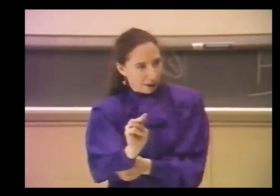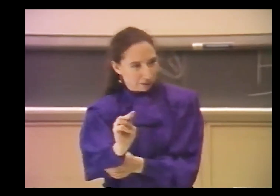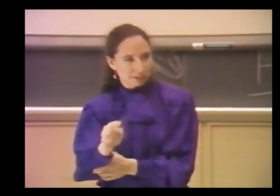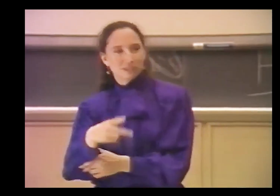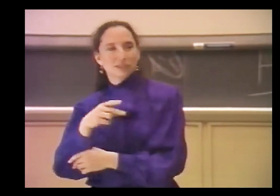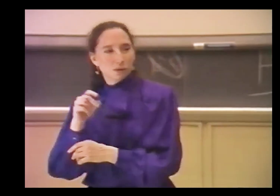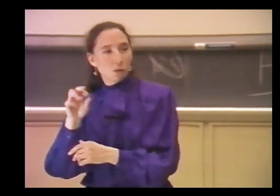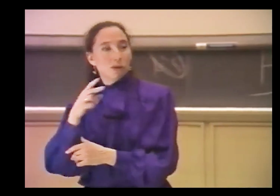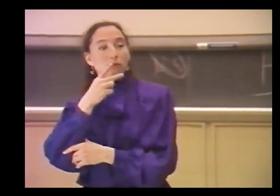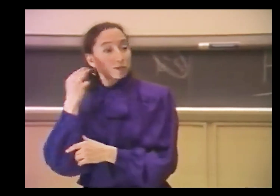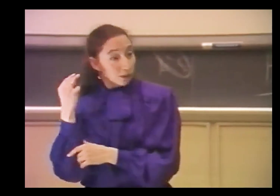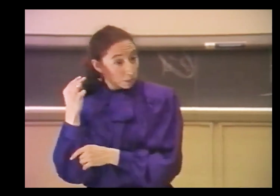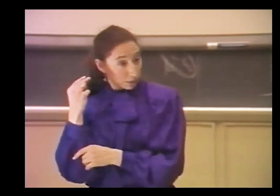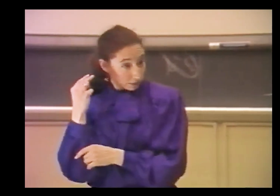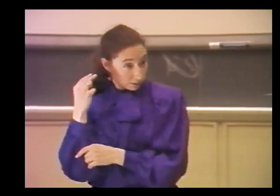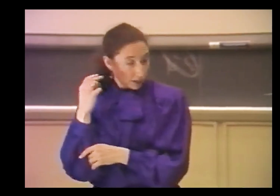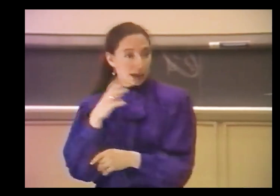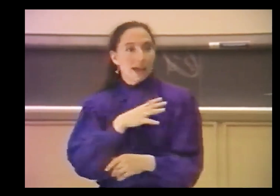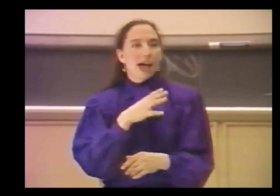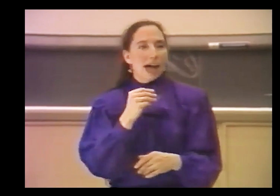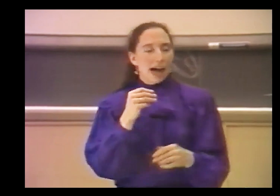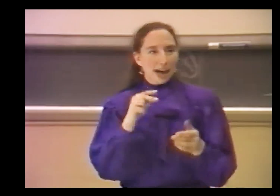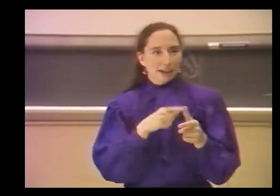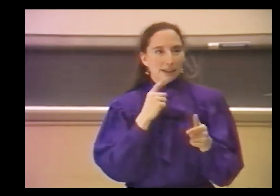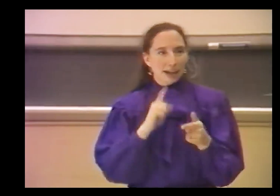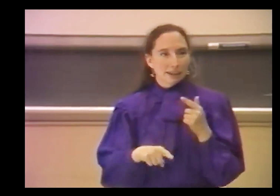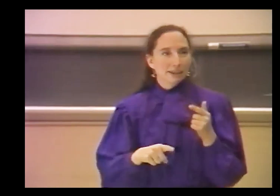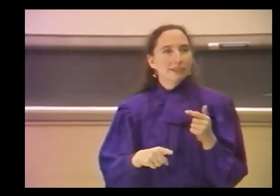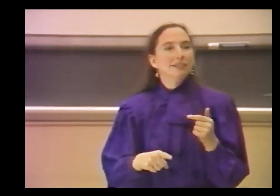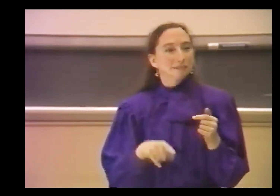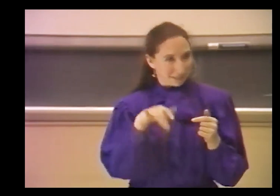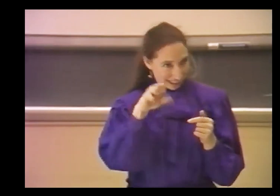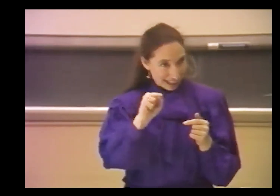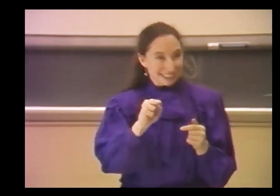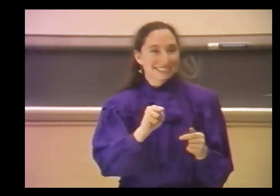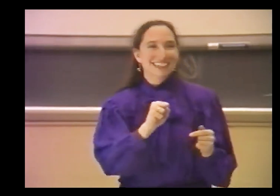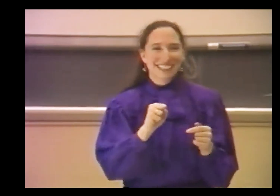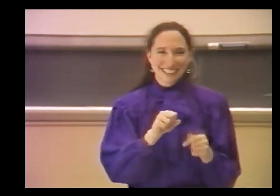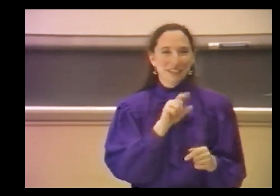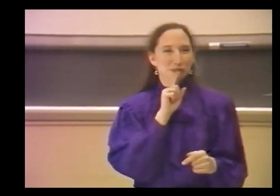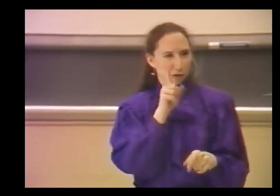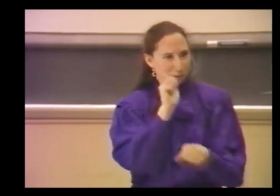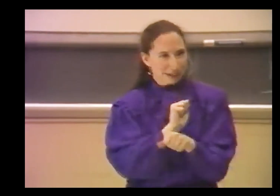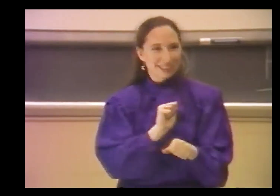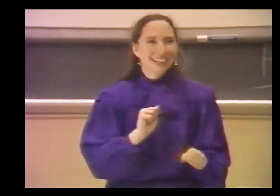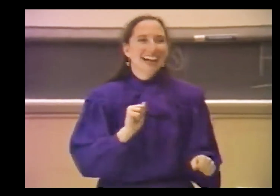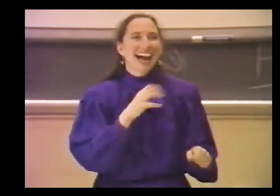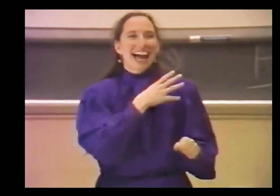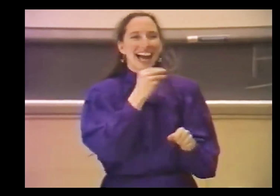noun or verb. And then, yes, true biz.